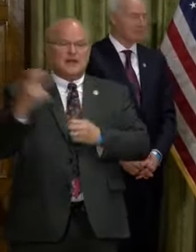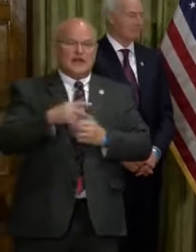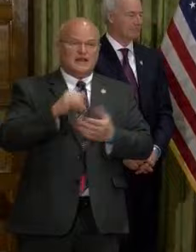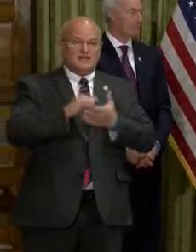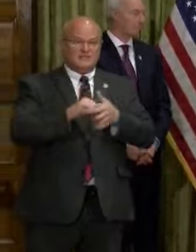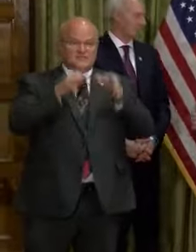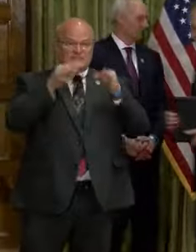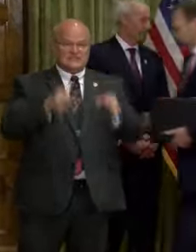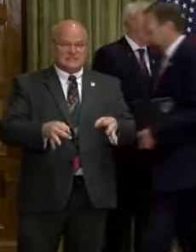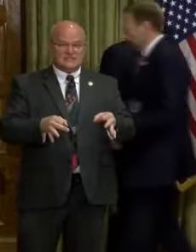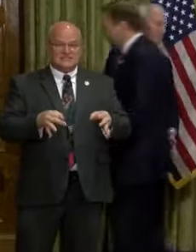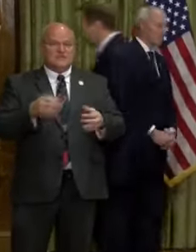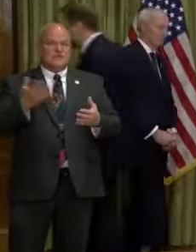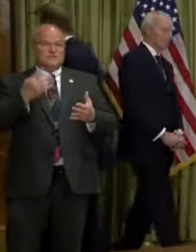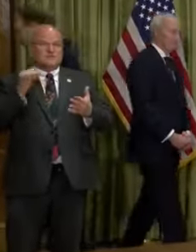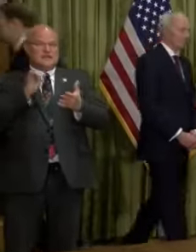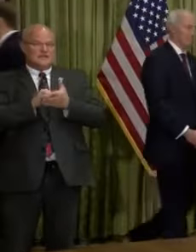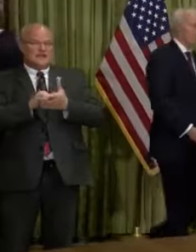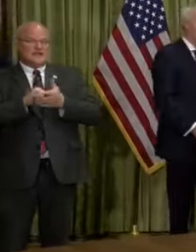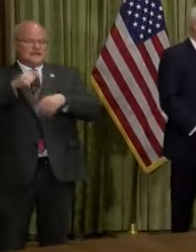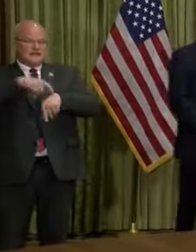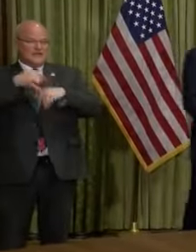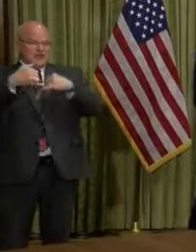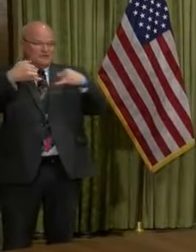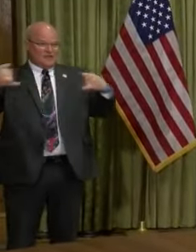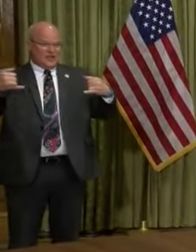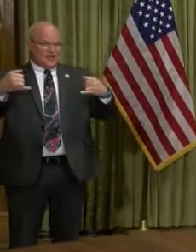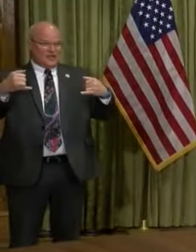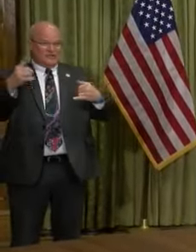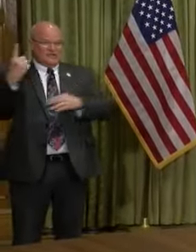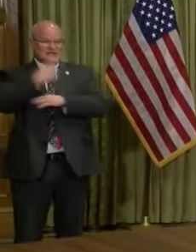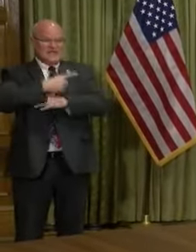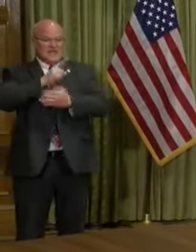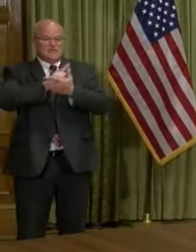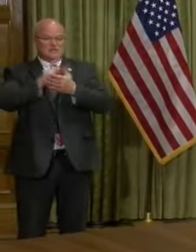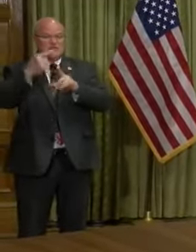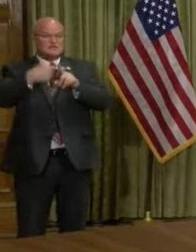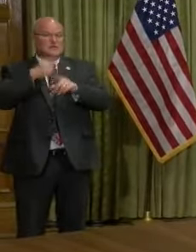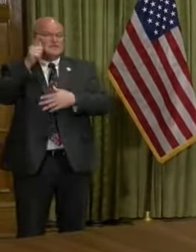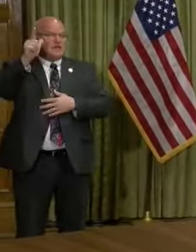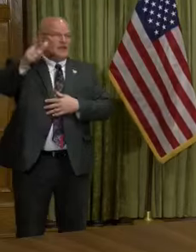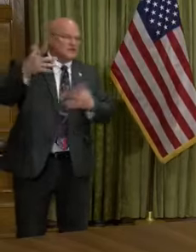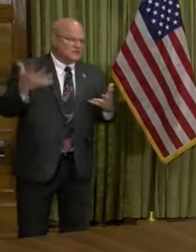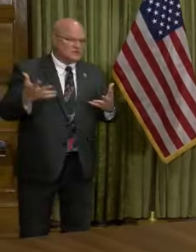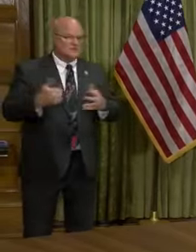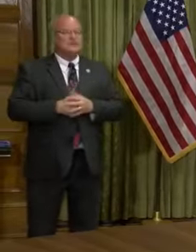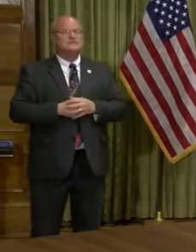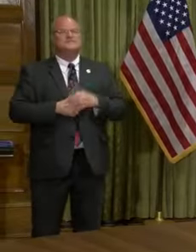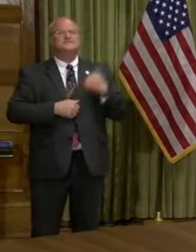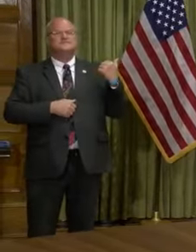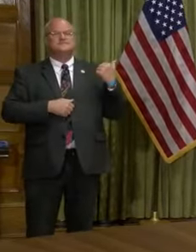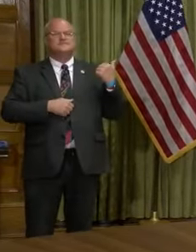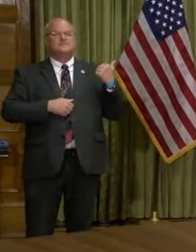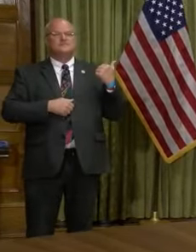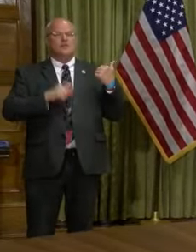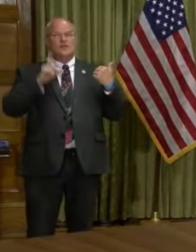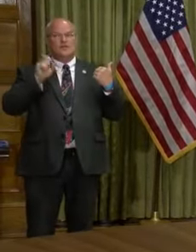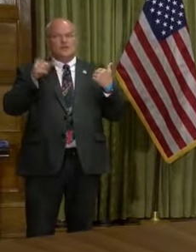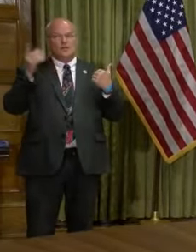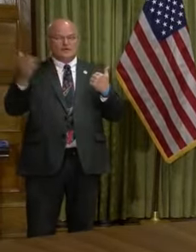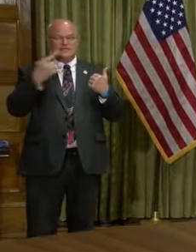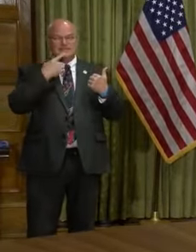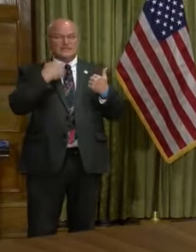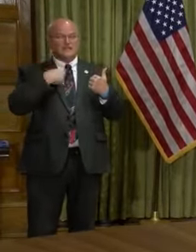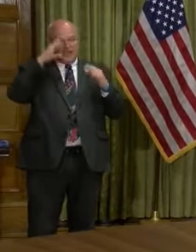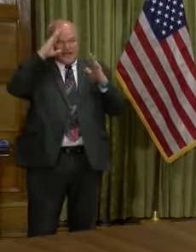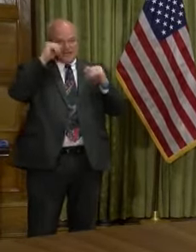decisions? Would it be something where you put a time frame, days, weeks, months out? So the question, I believe, is,